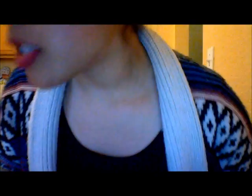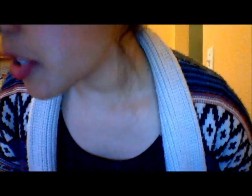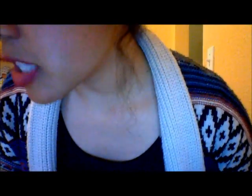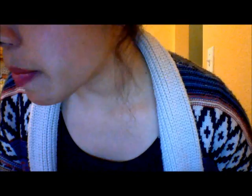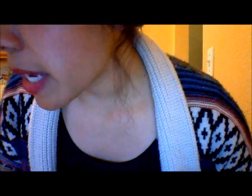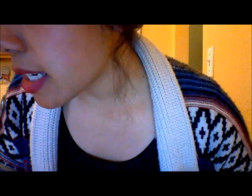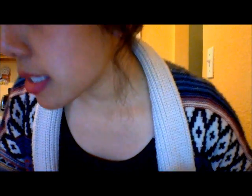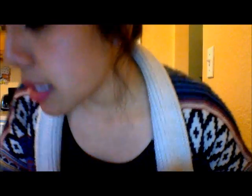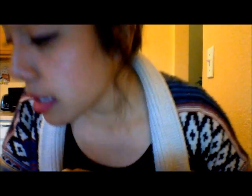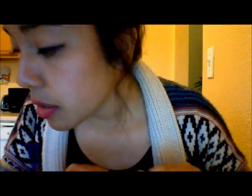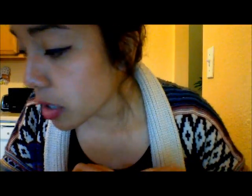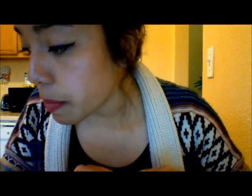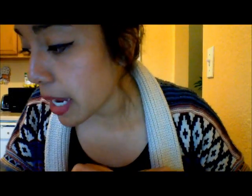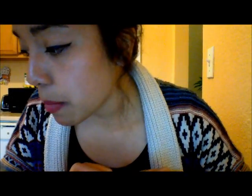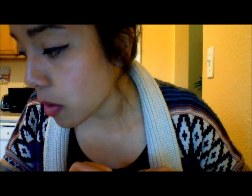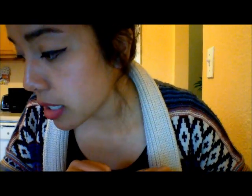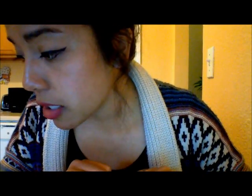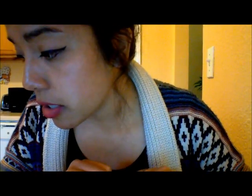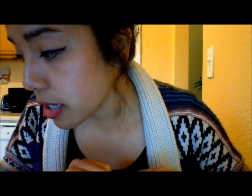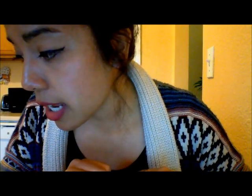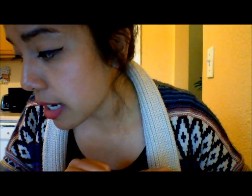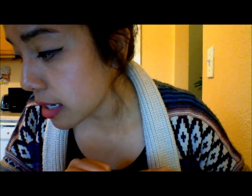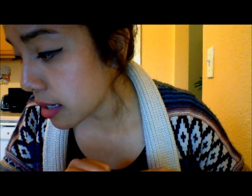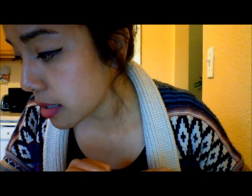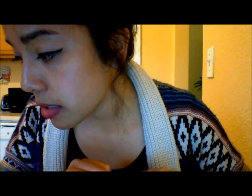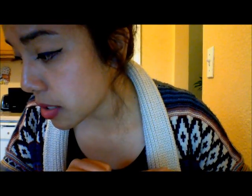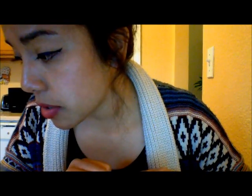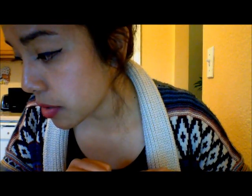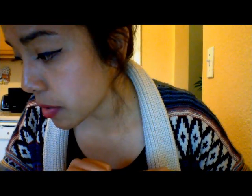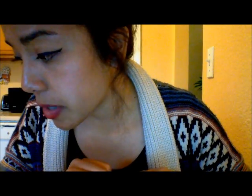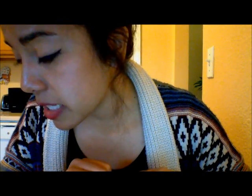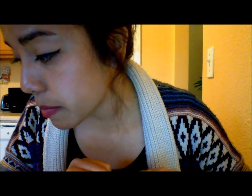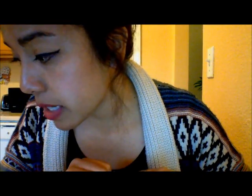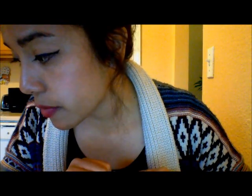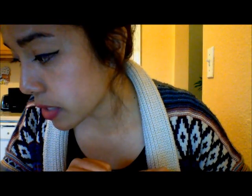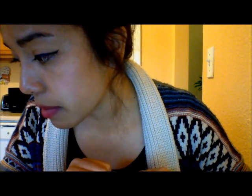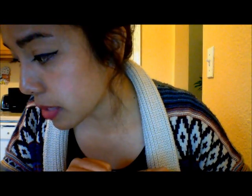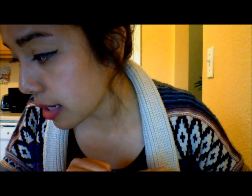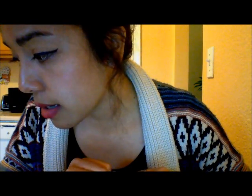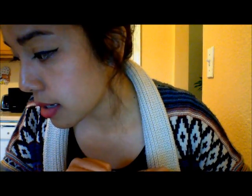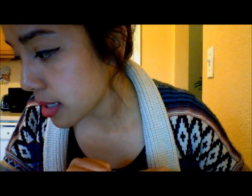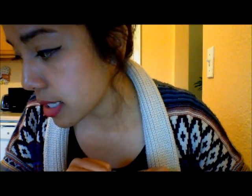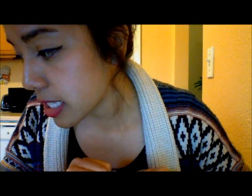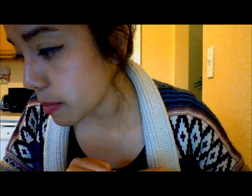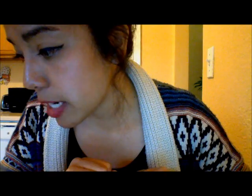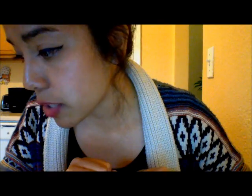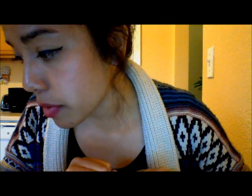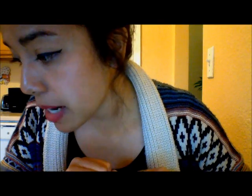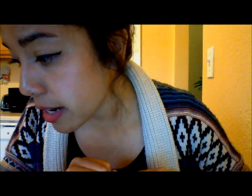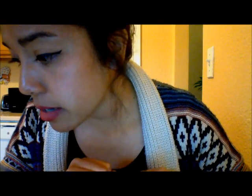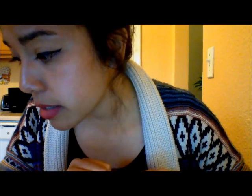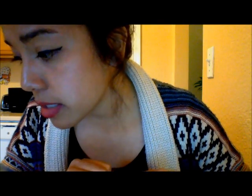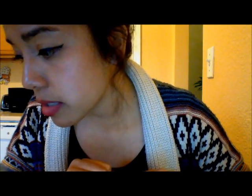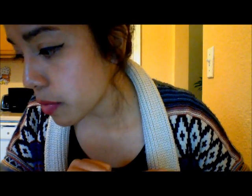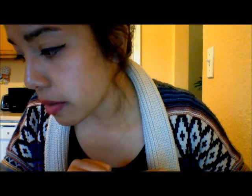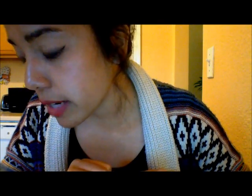To spend or pay more than you'd like to or expect for something, such as major repairs,